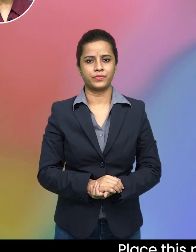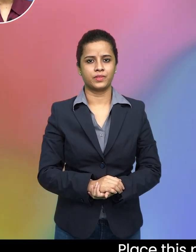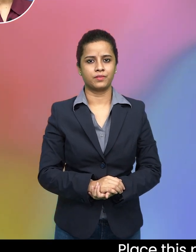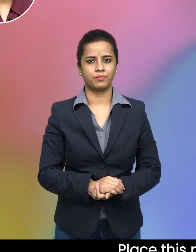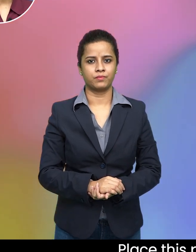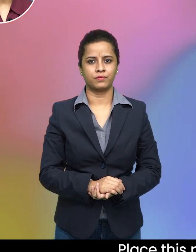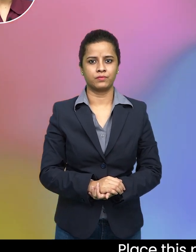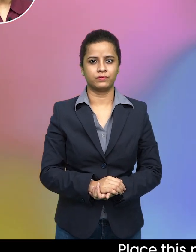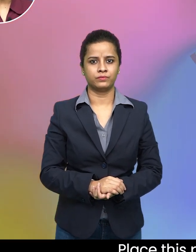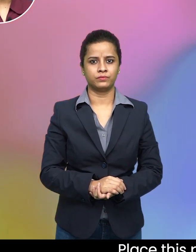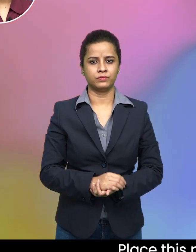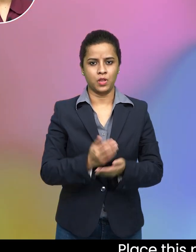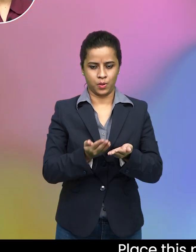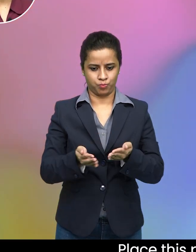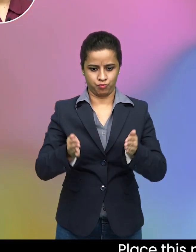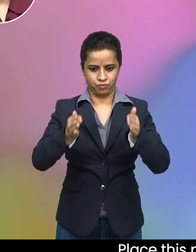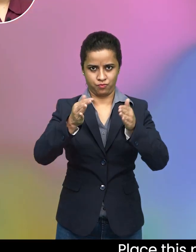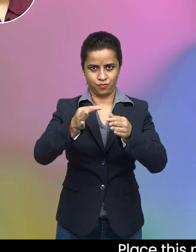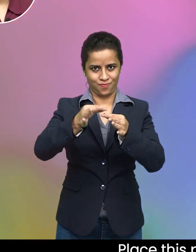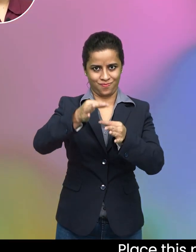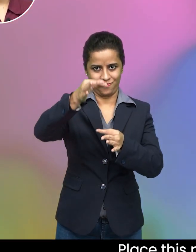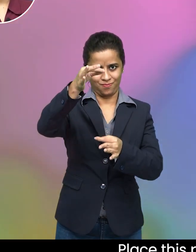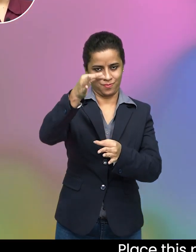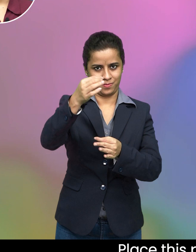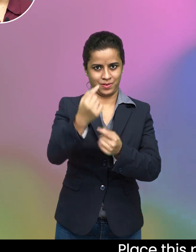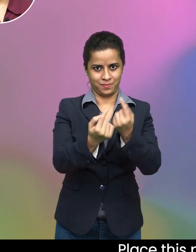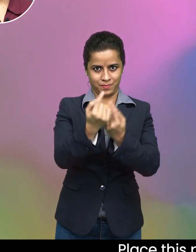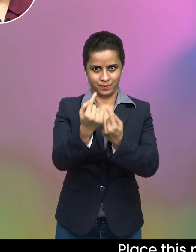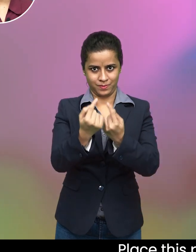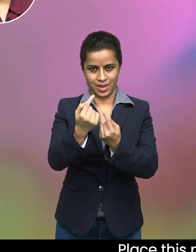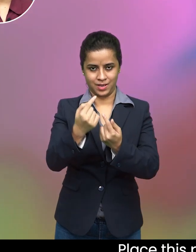Place this potted plant in sunlight.